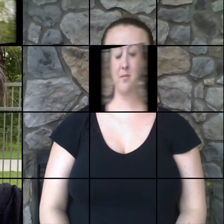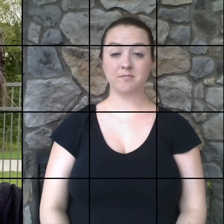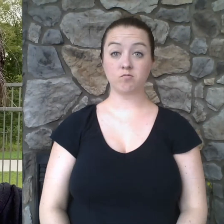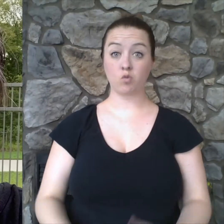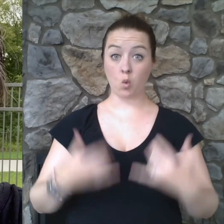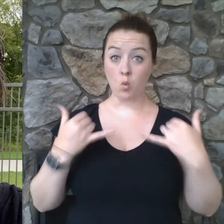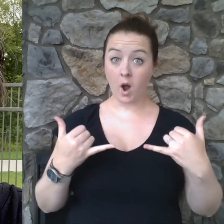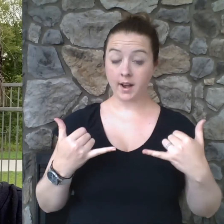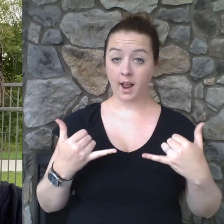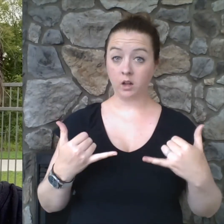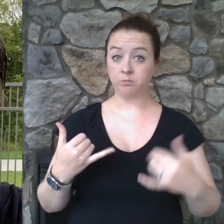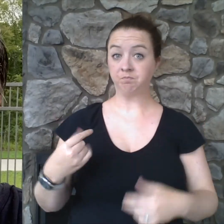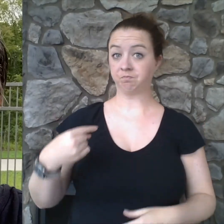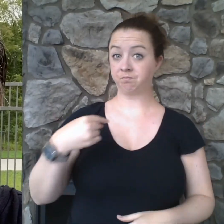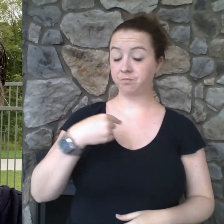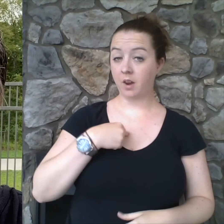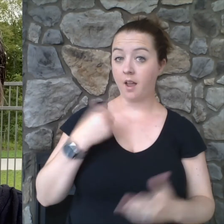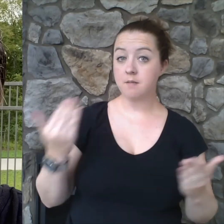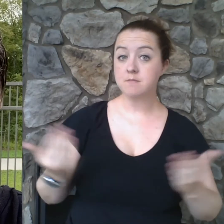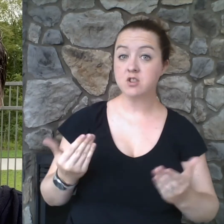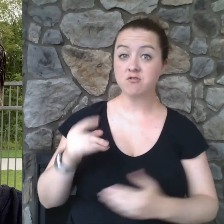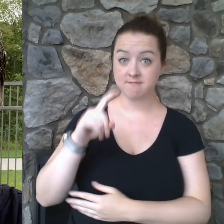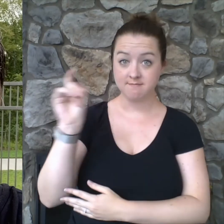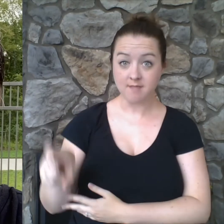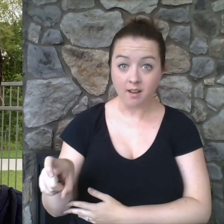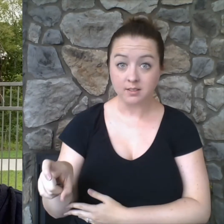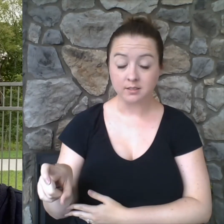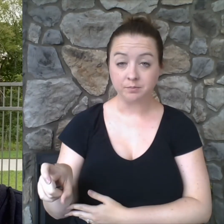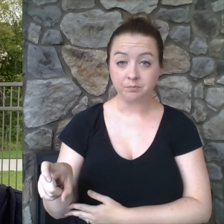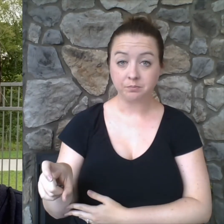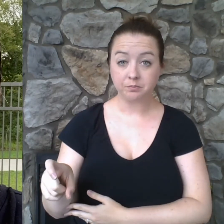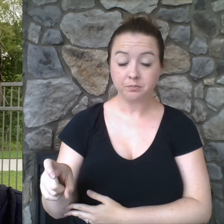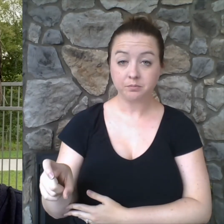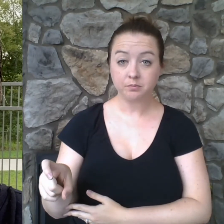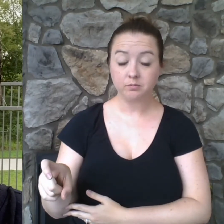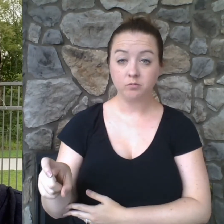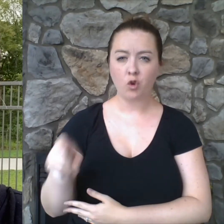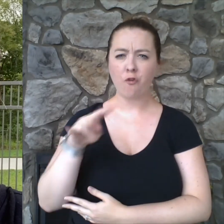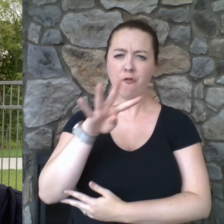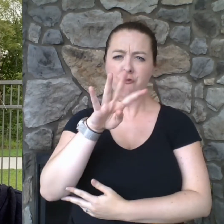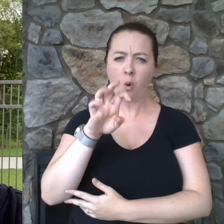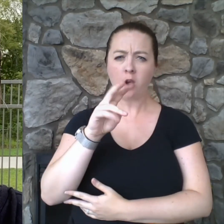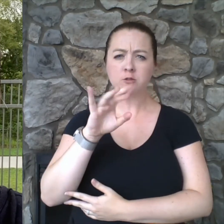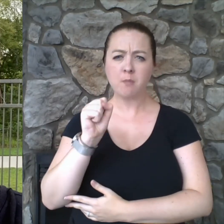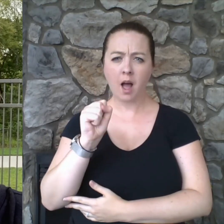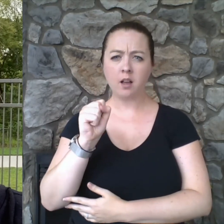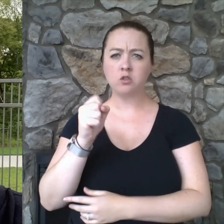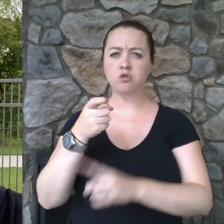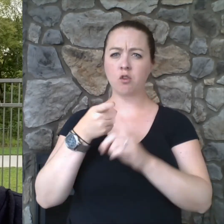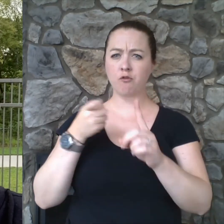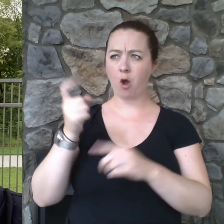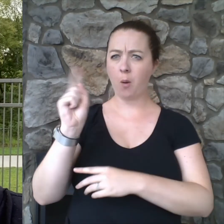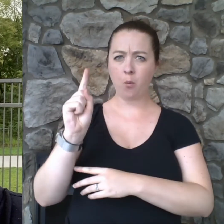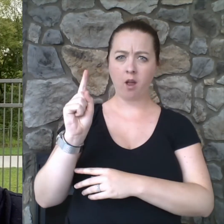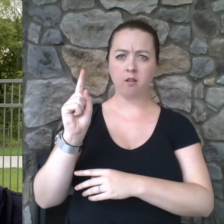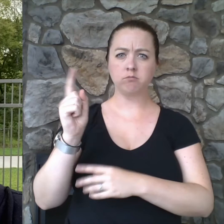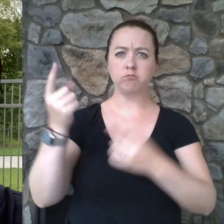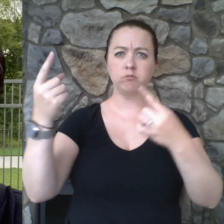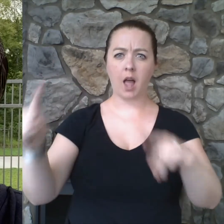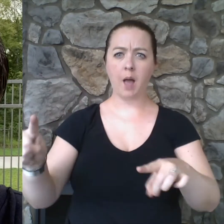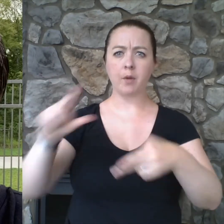Right now, I am on location in Texas, 400 miles away from where a